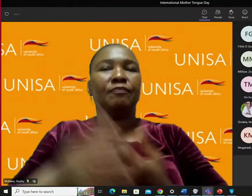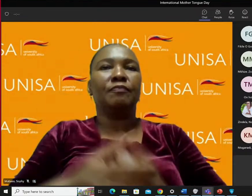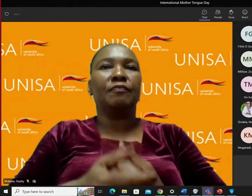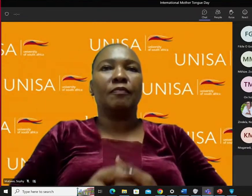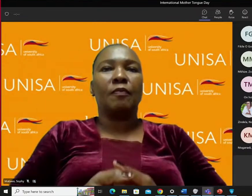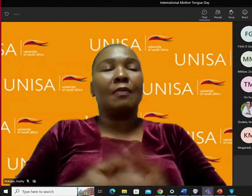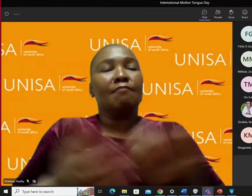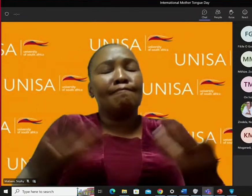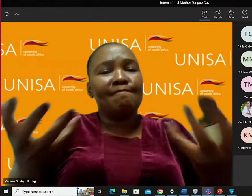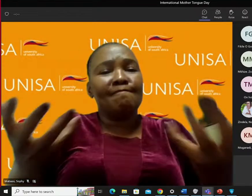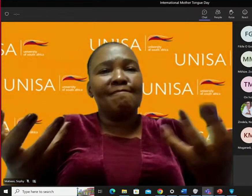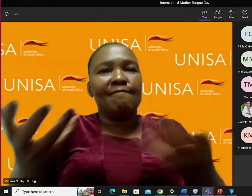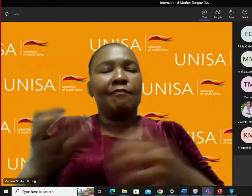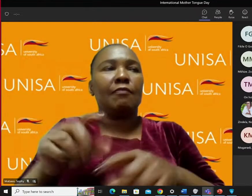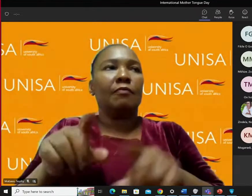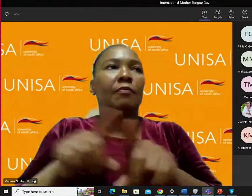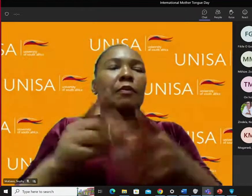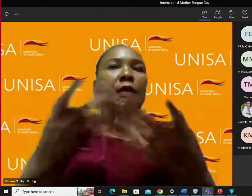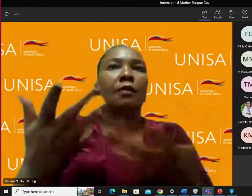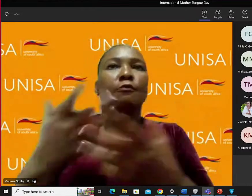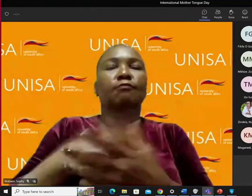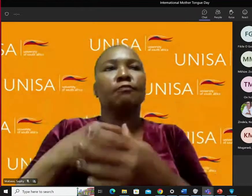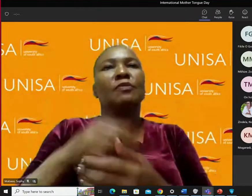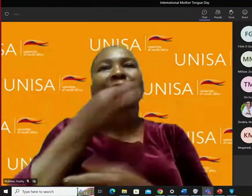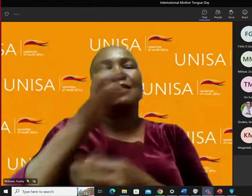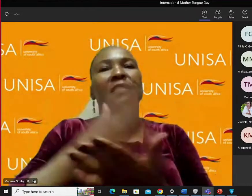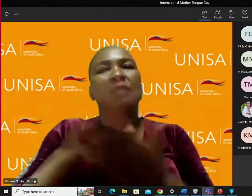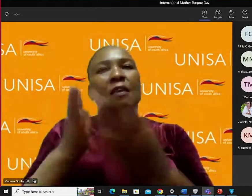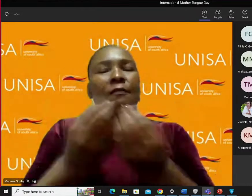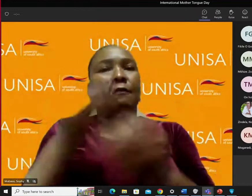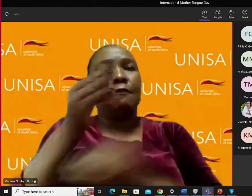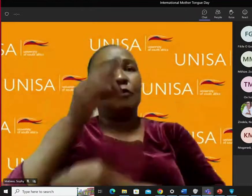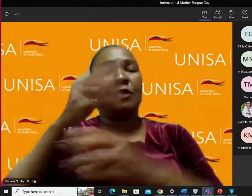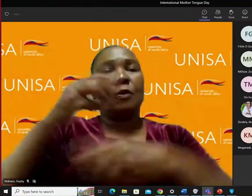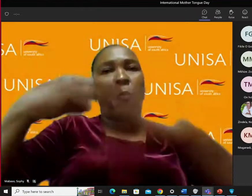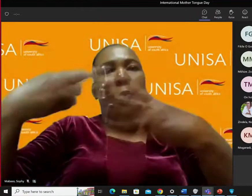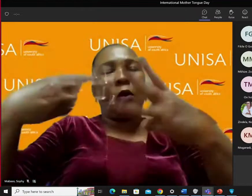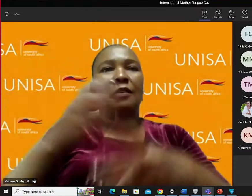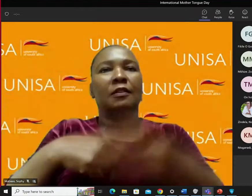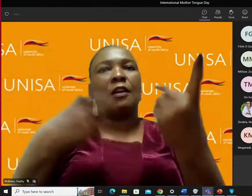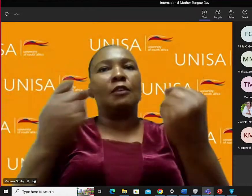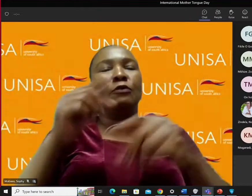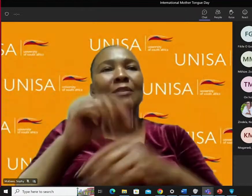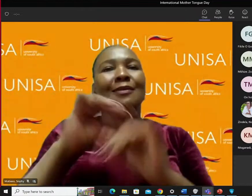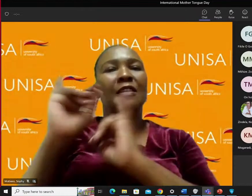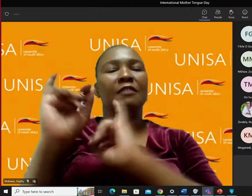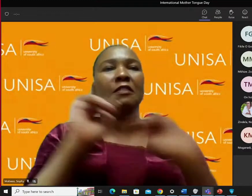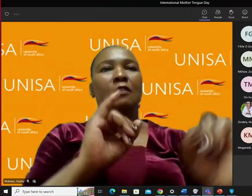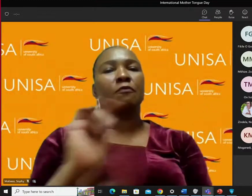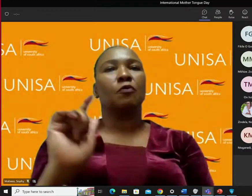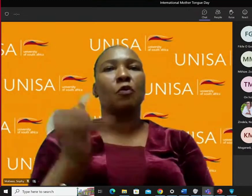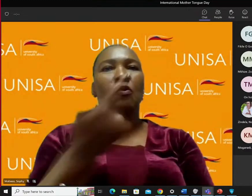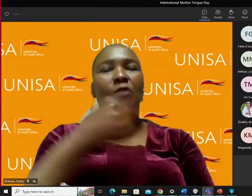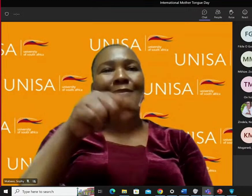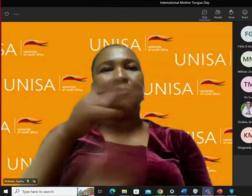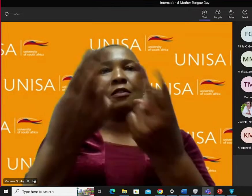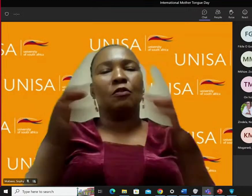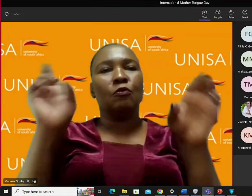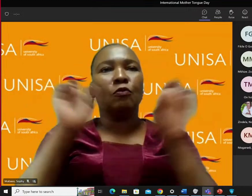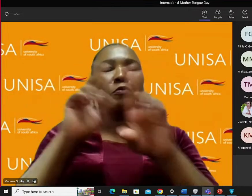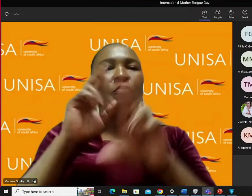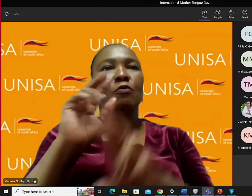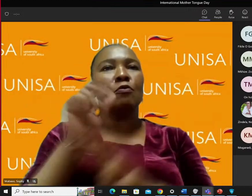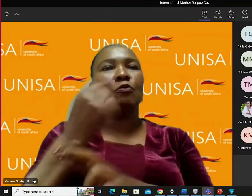Then I just want to highlight some future work, and I do this as an invitation for everybody in the room, those joining us